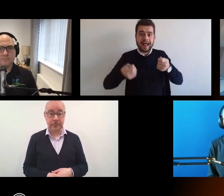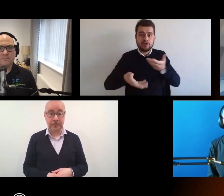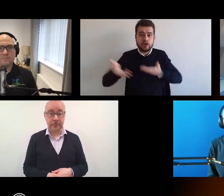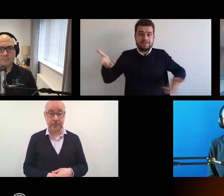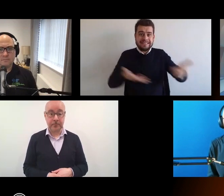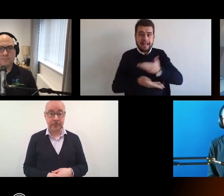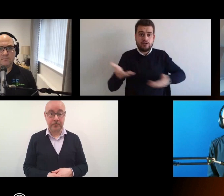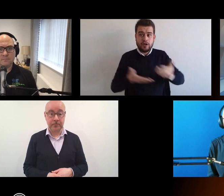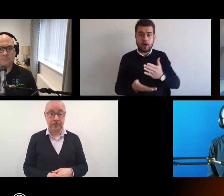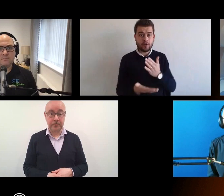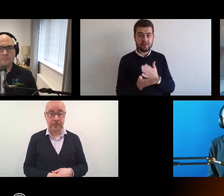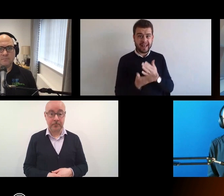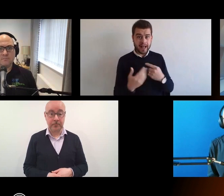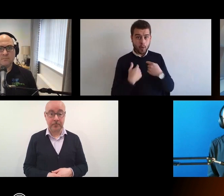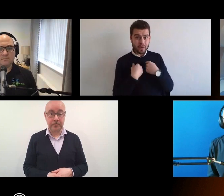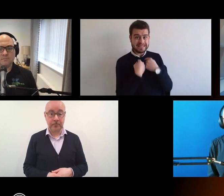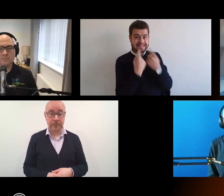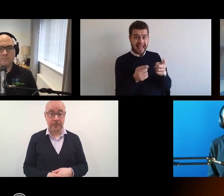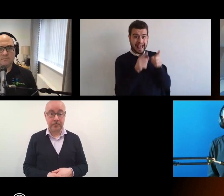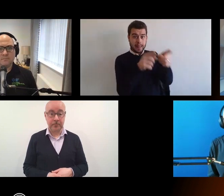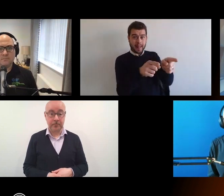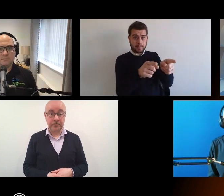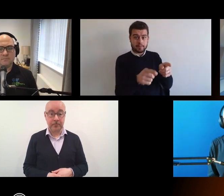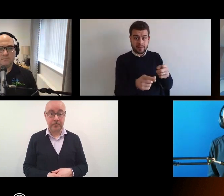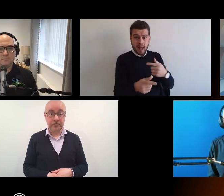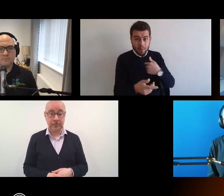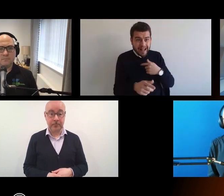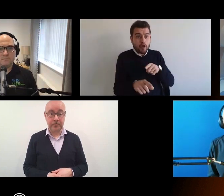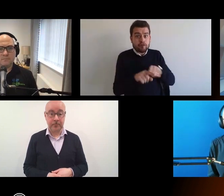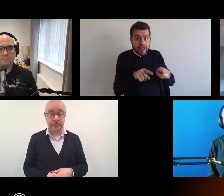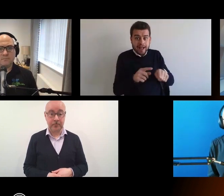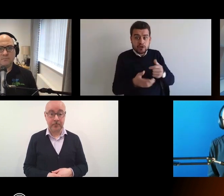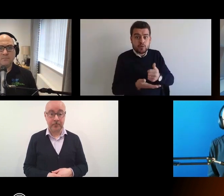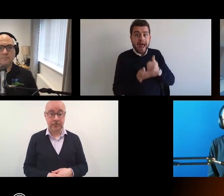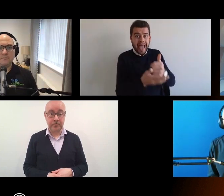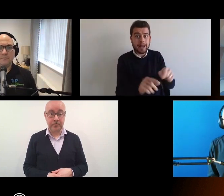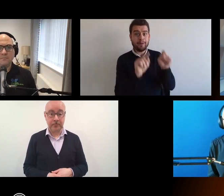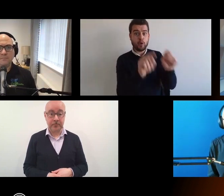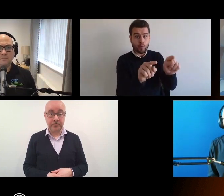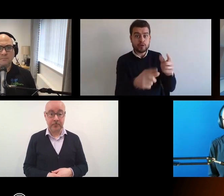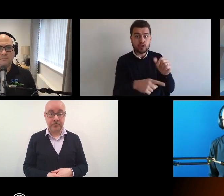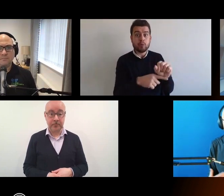that. And so when I raise this in the conversation, quite often